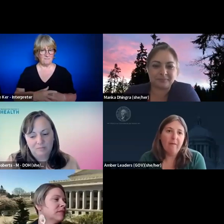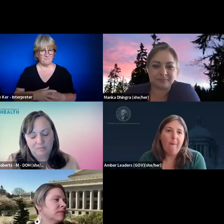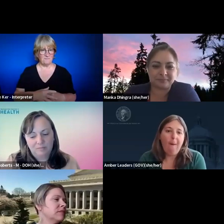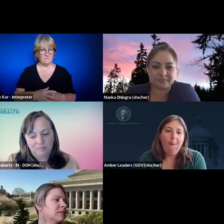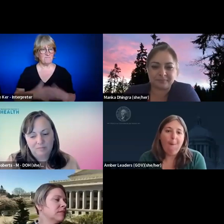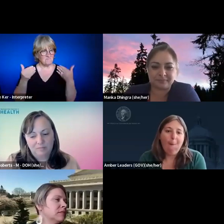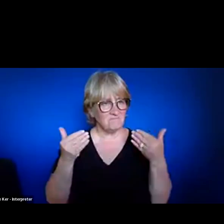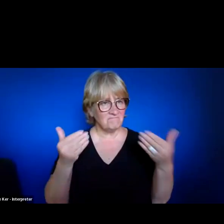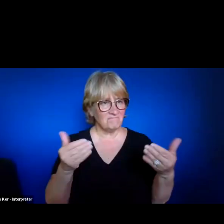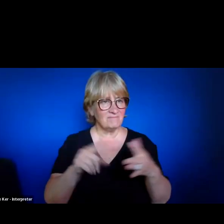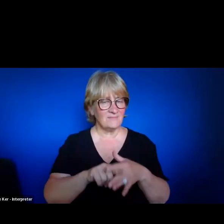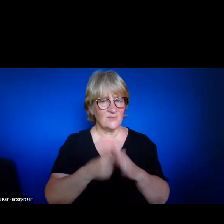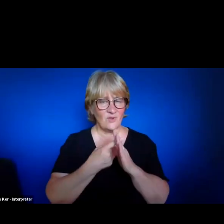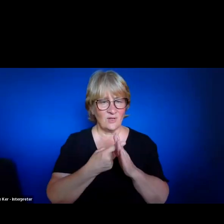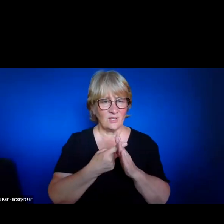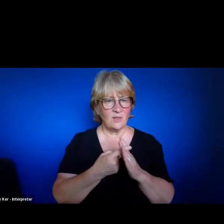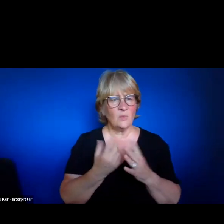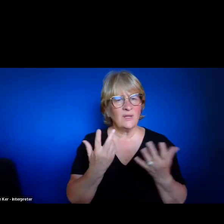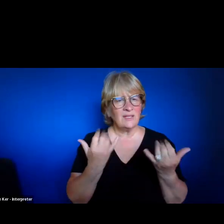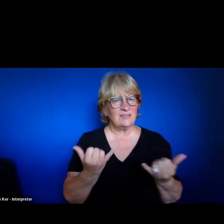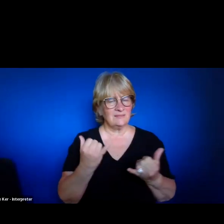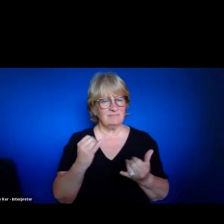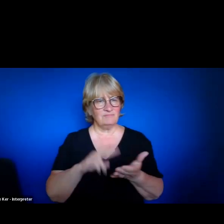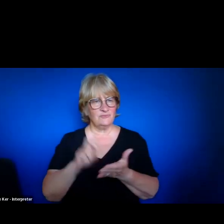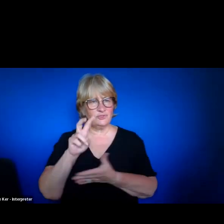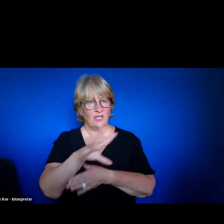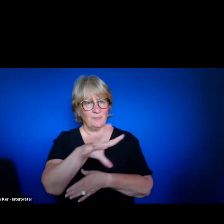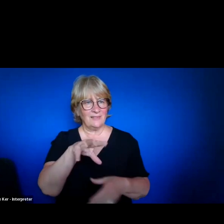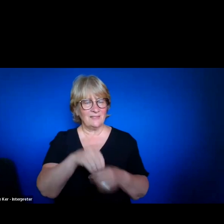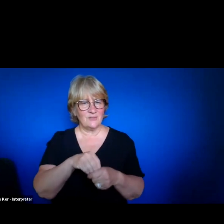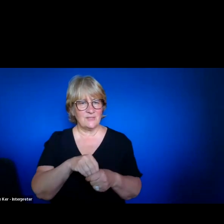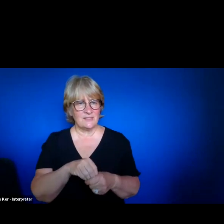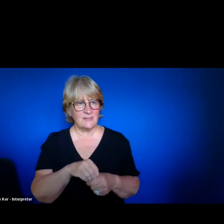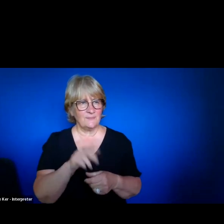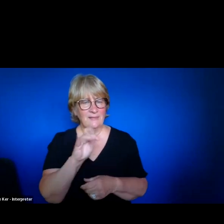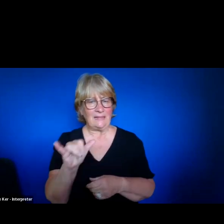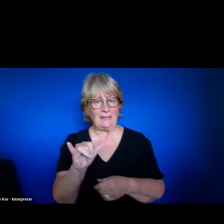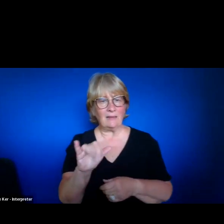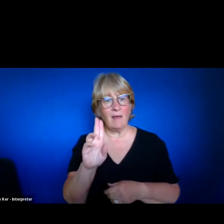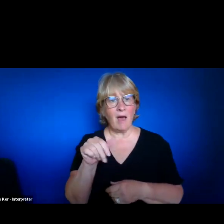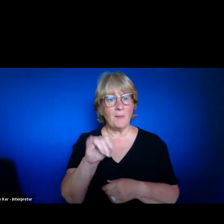keep going here. We're gonna dive now into some key updates. So I'm gonna prompt this.